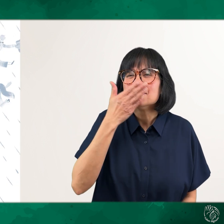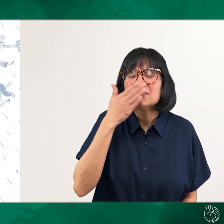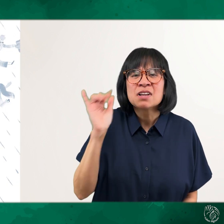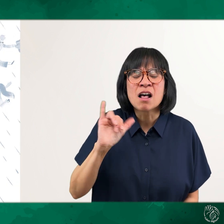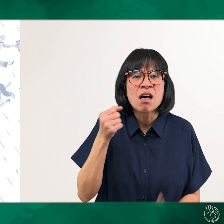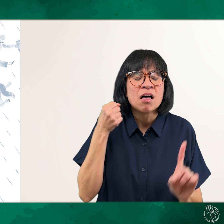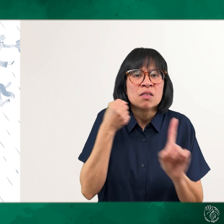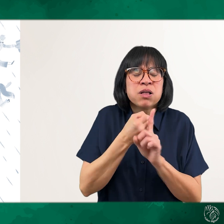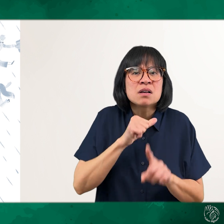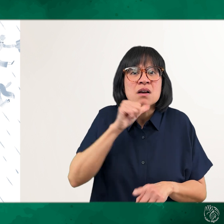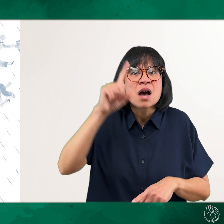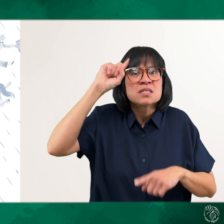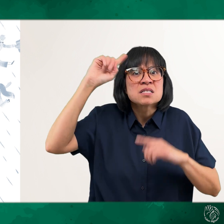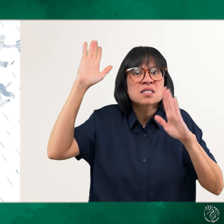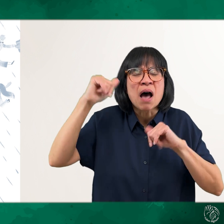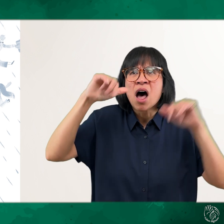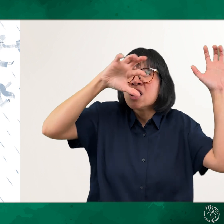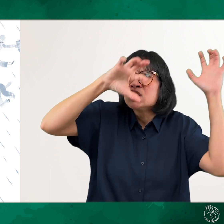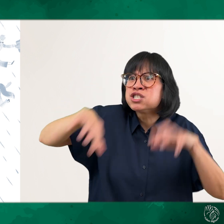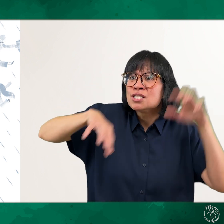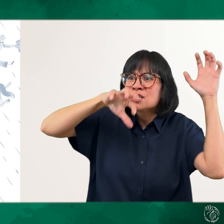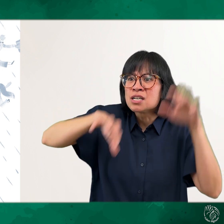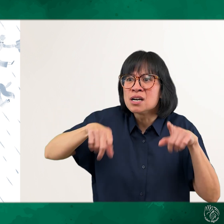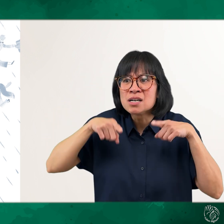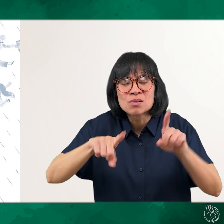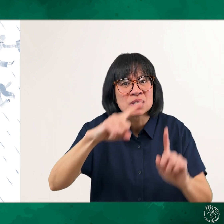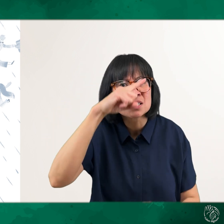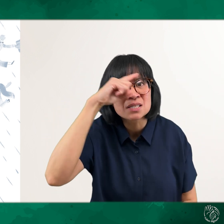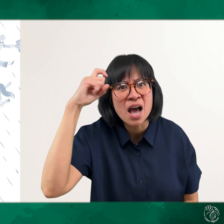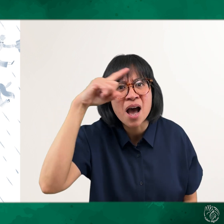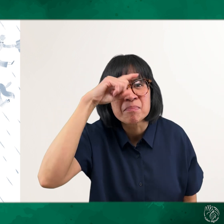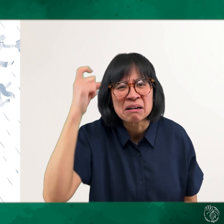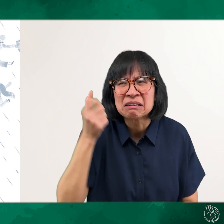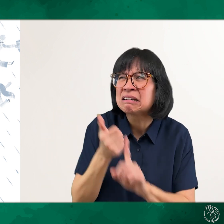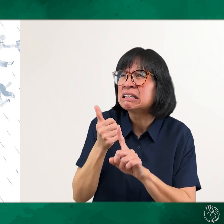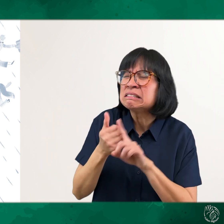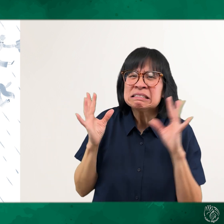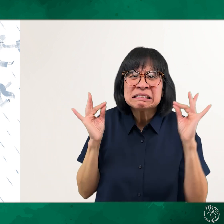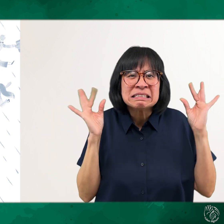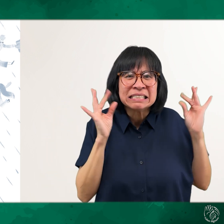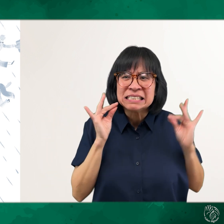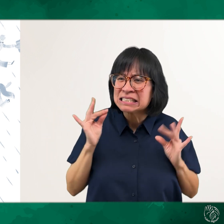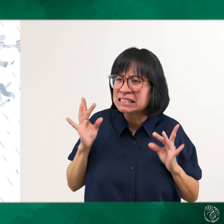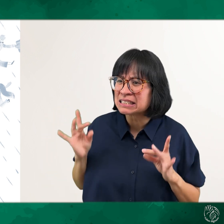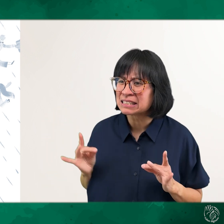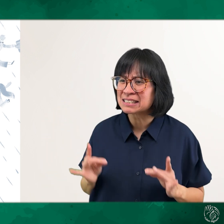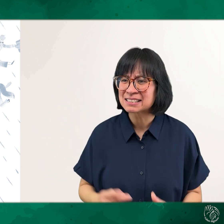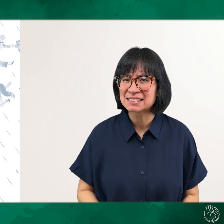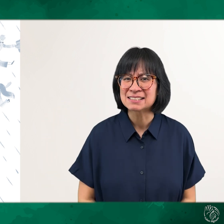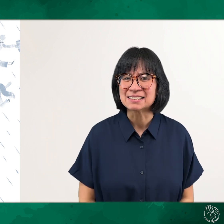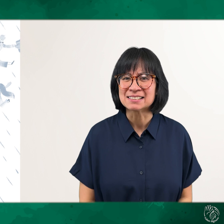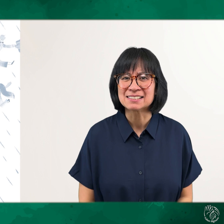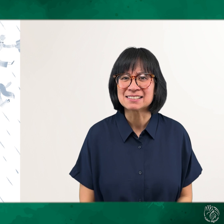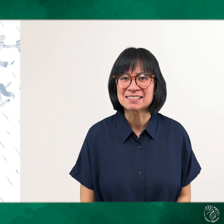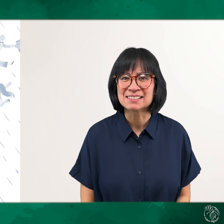It smells like an unexpected, warm, sticky summer rain.